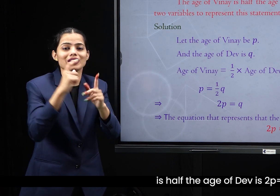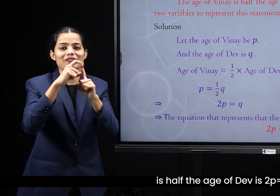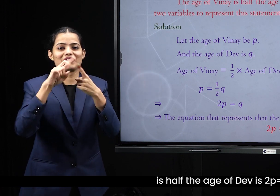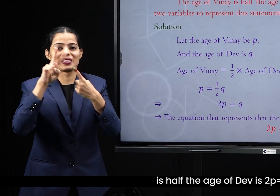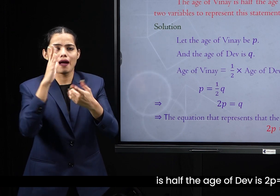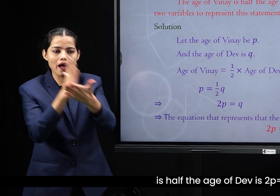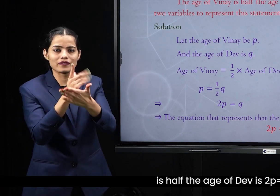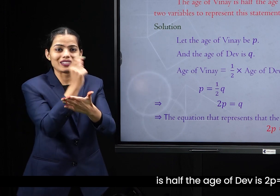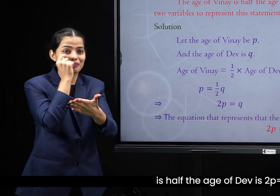is equal to Q.